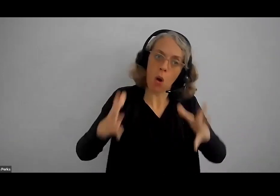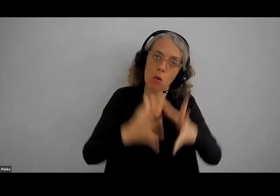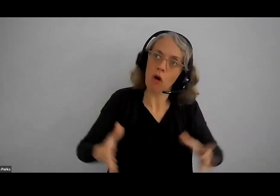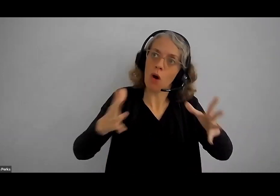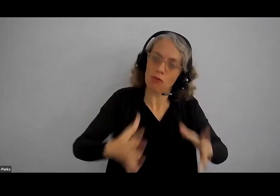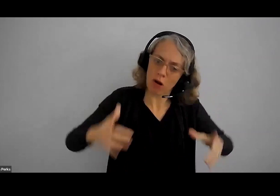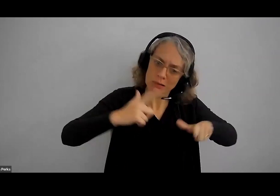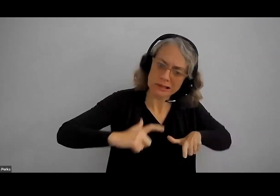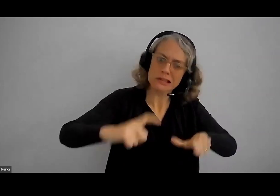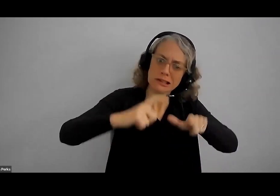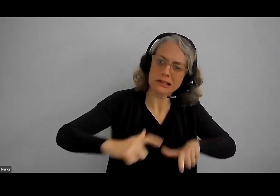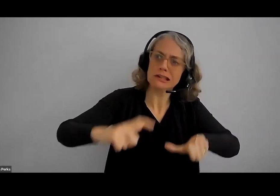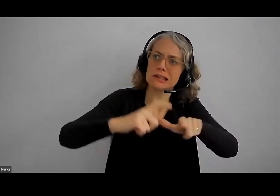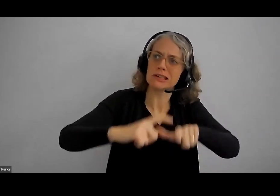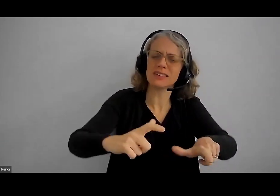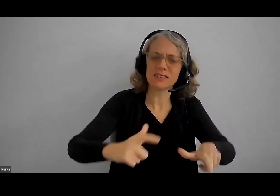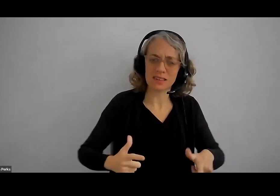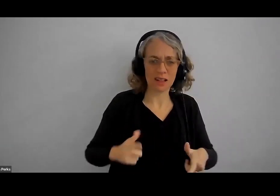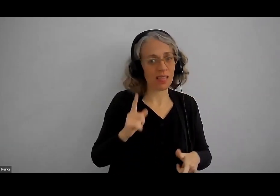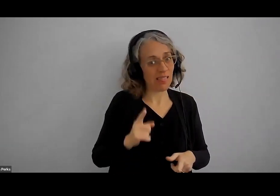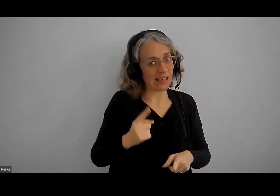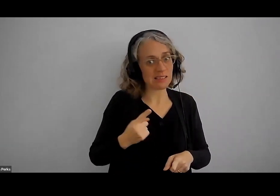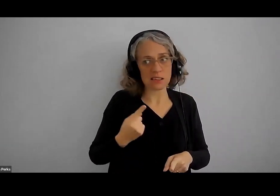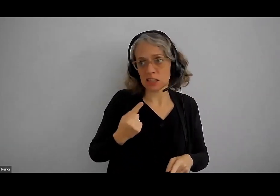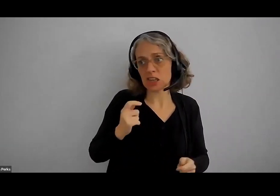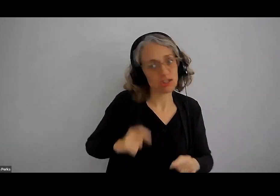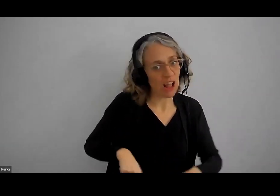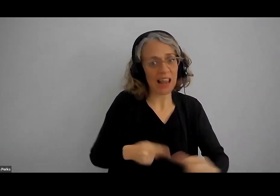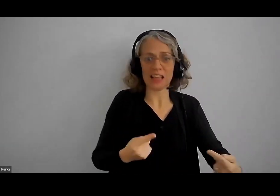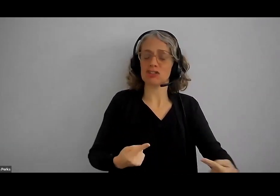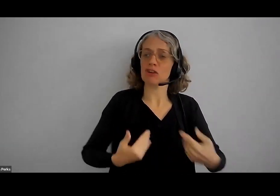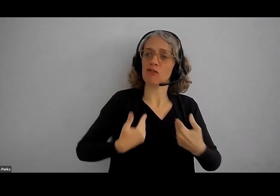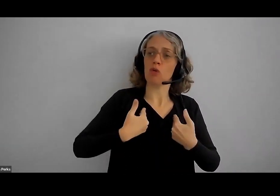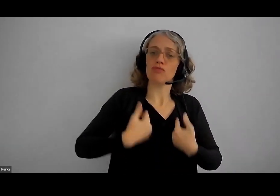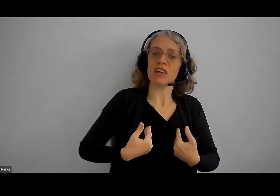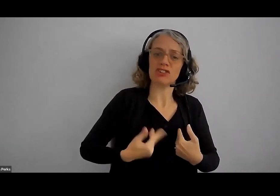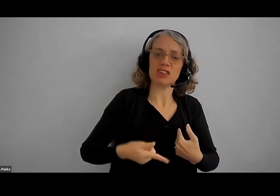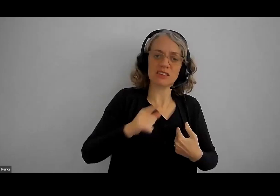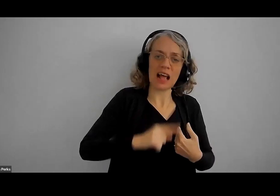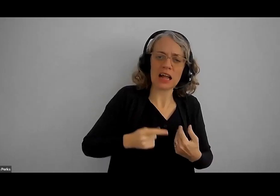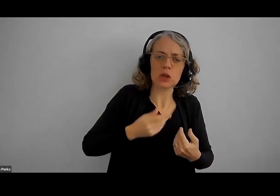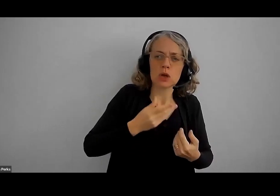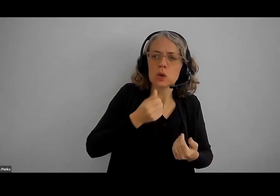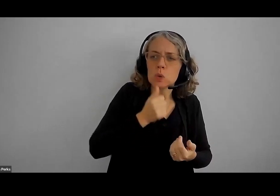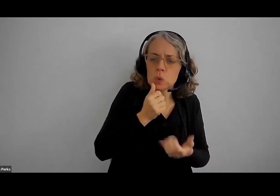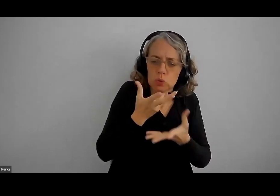an immediate challenge, especially for the world's richest and most resource-using countries.